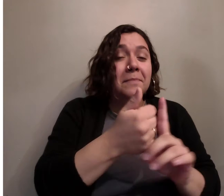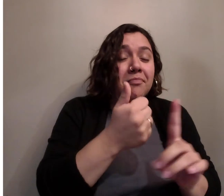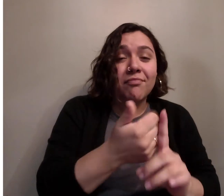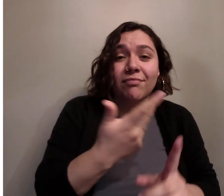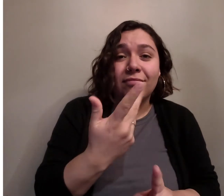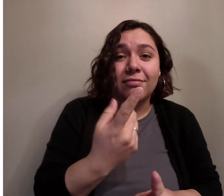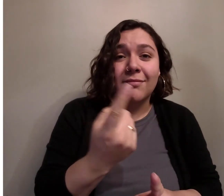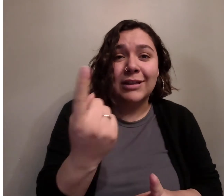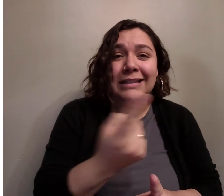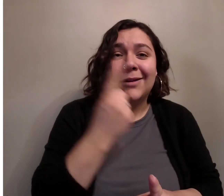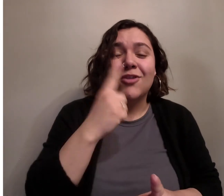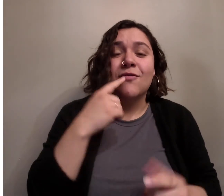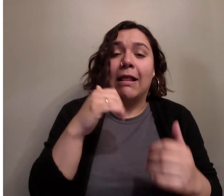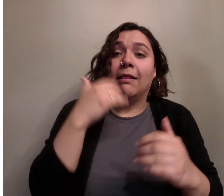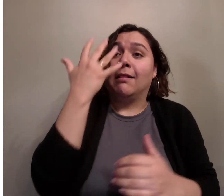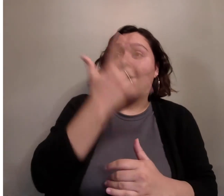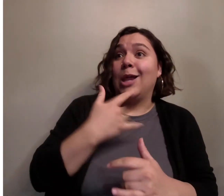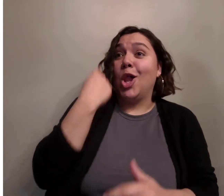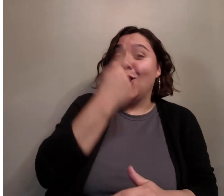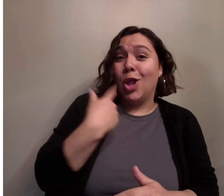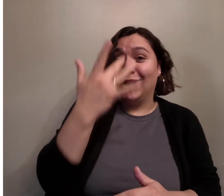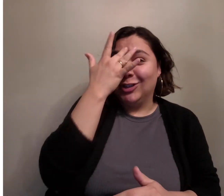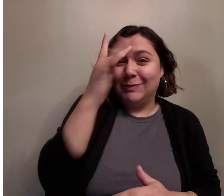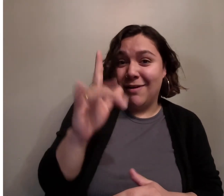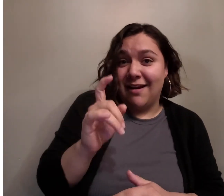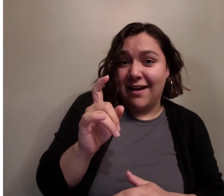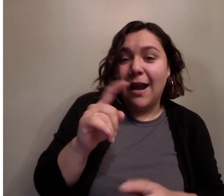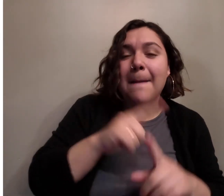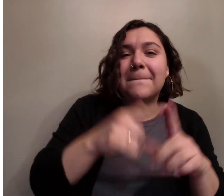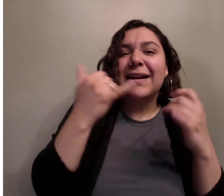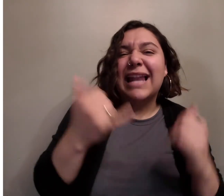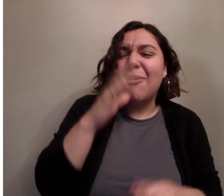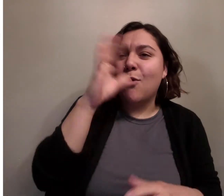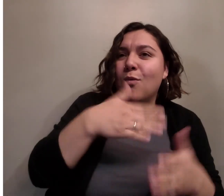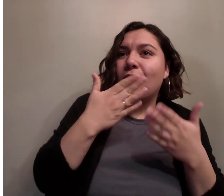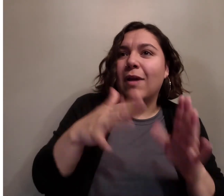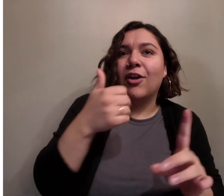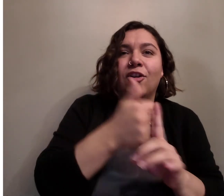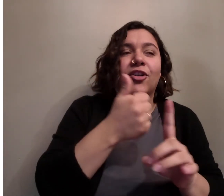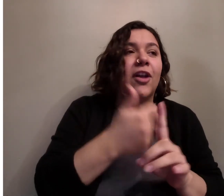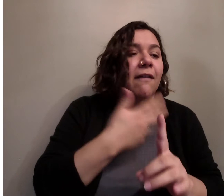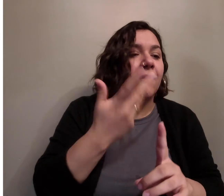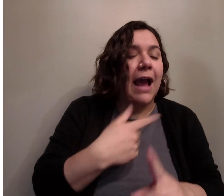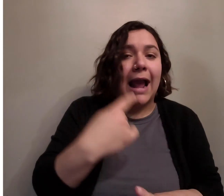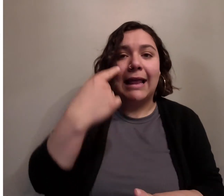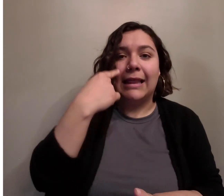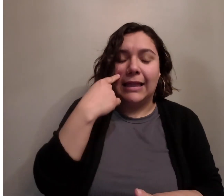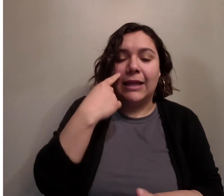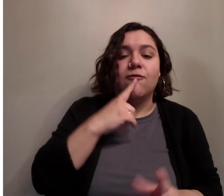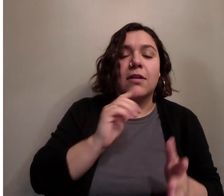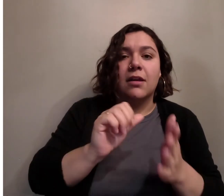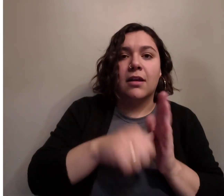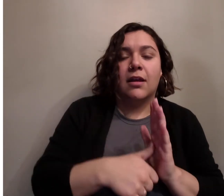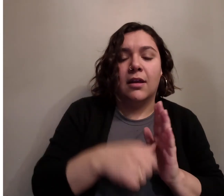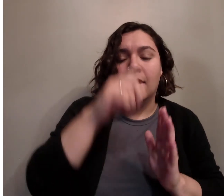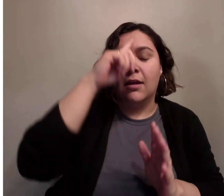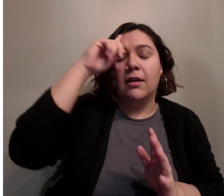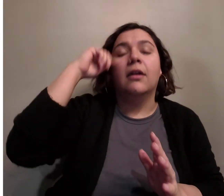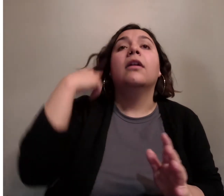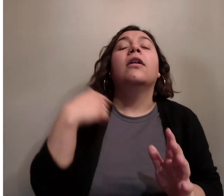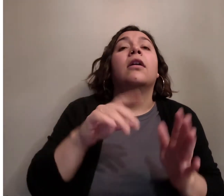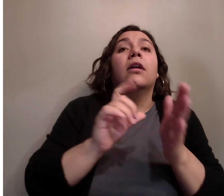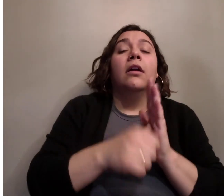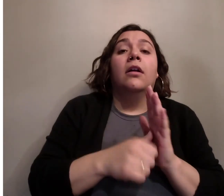this would look even if Trump was someone with the appearance of competence? Right. Like, in a weird way, she has, I think,